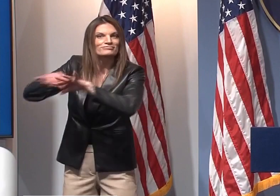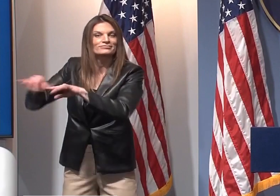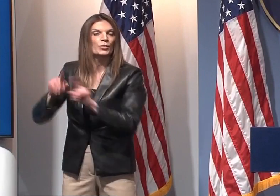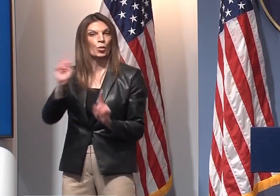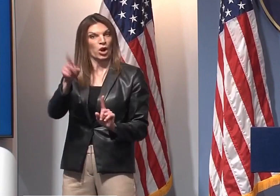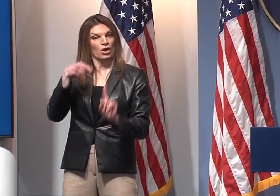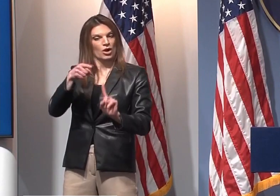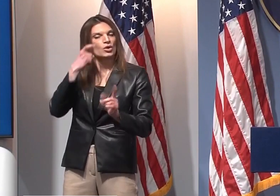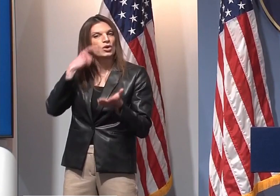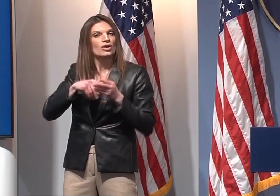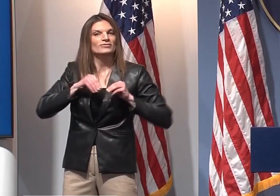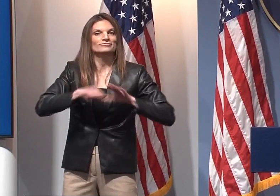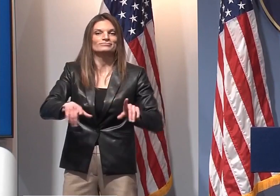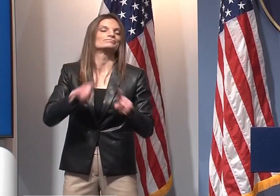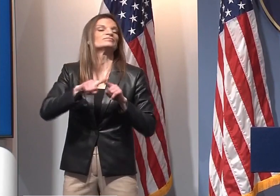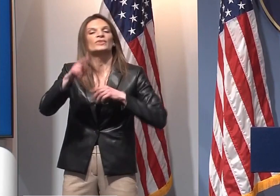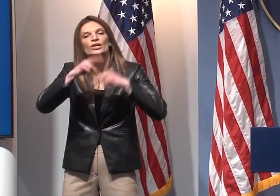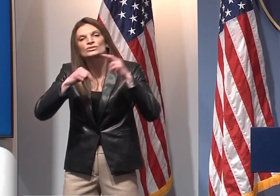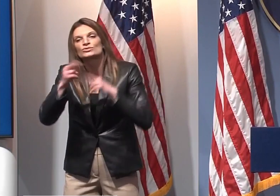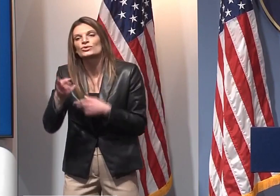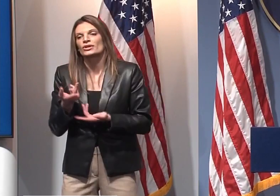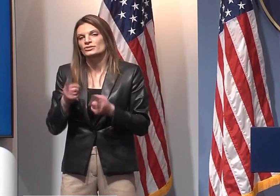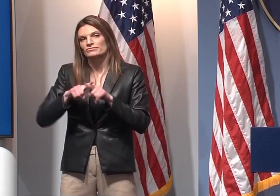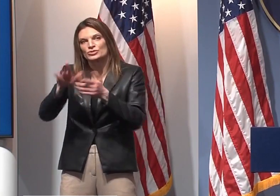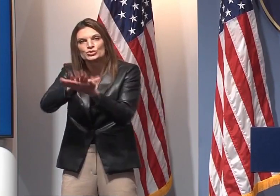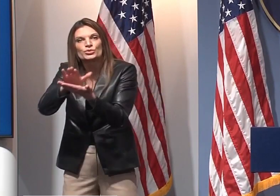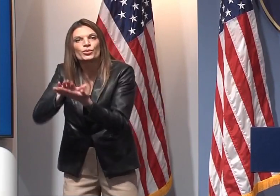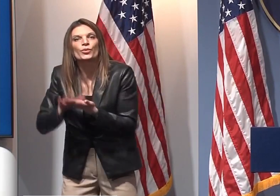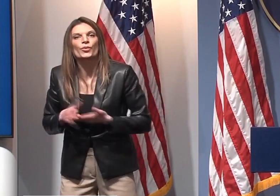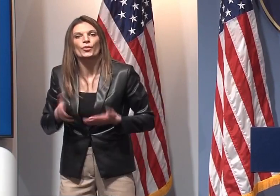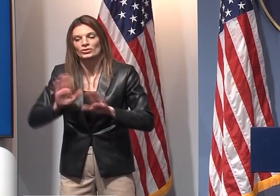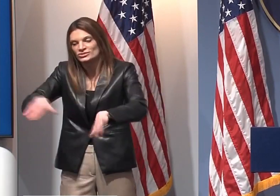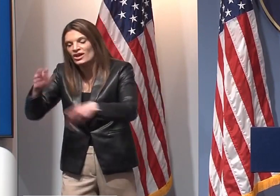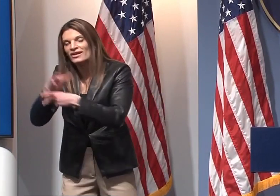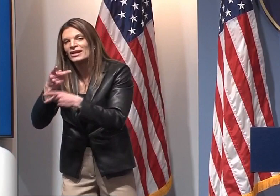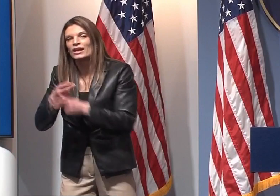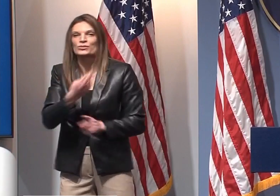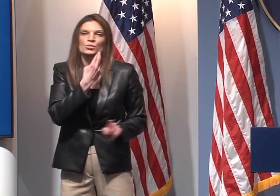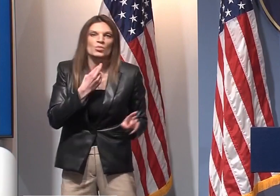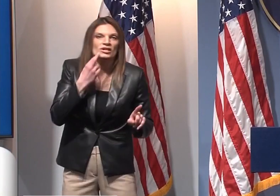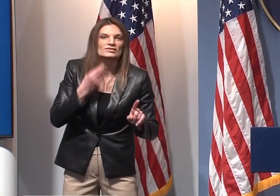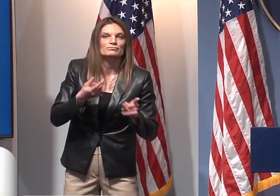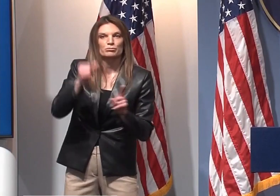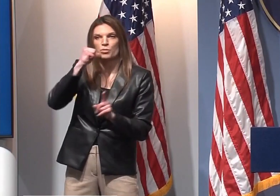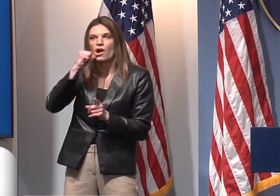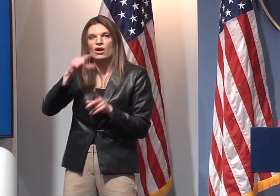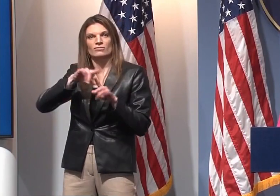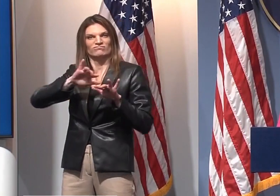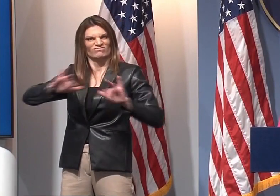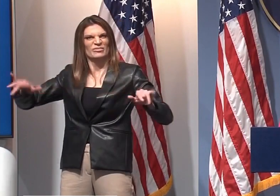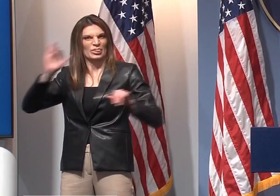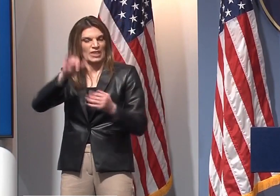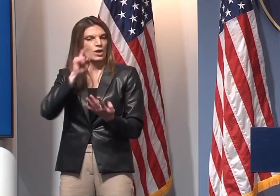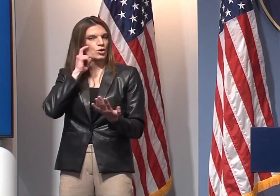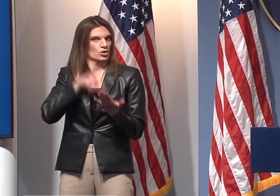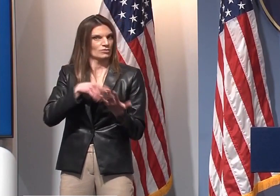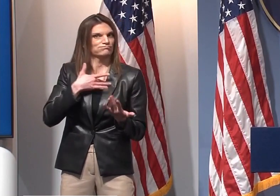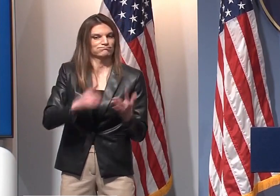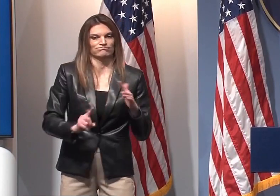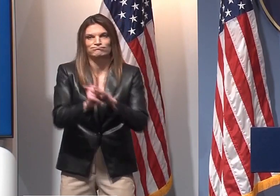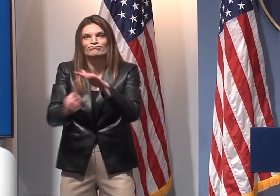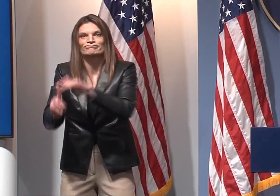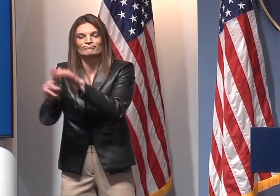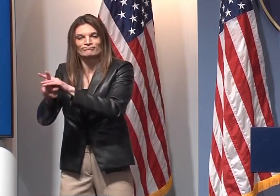construction, long-term care, childcare, retail, restaurants, and bars. Since